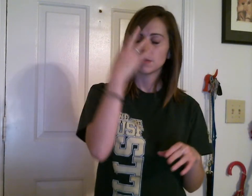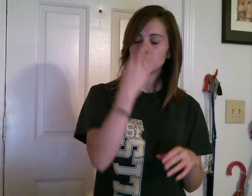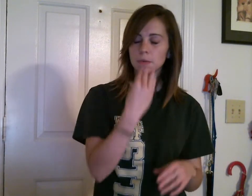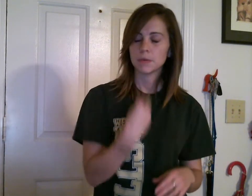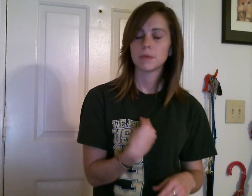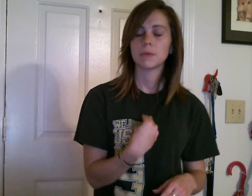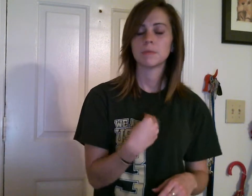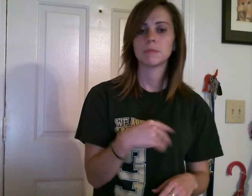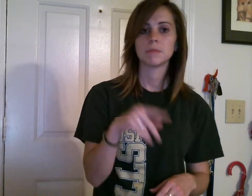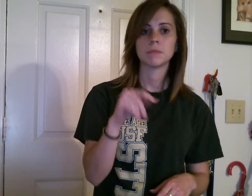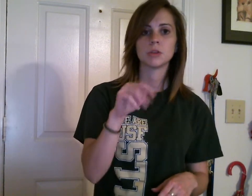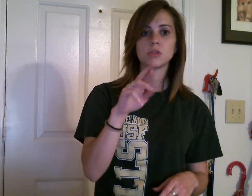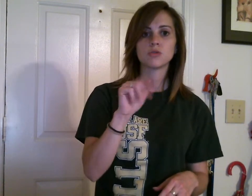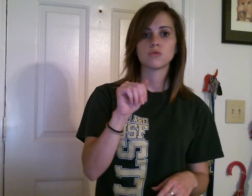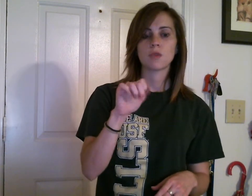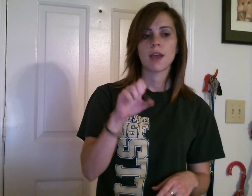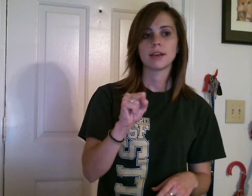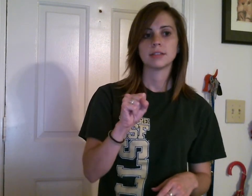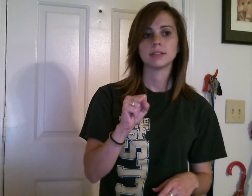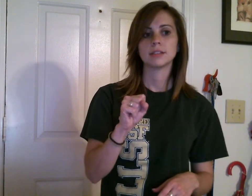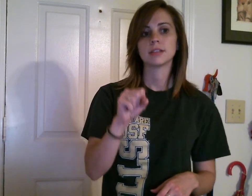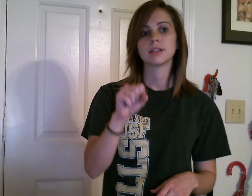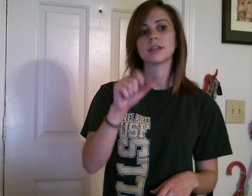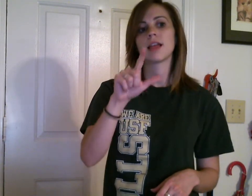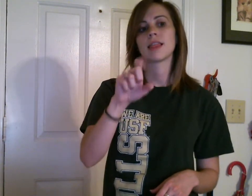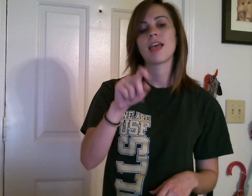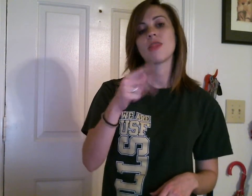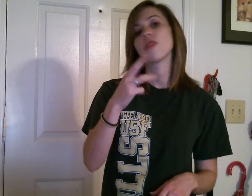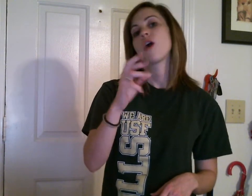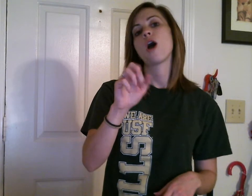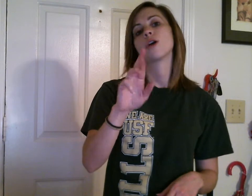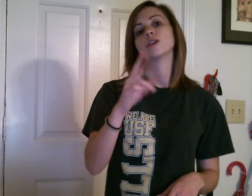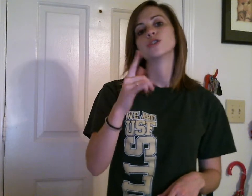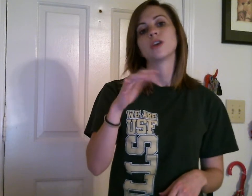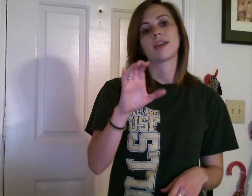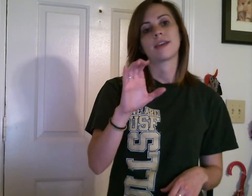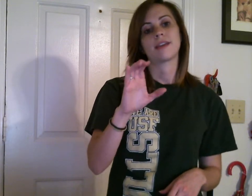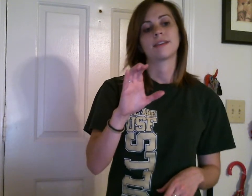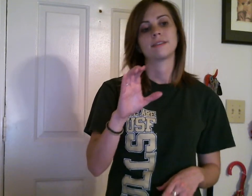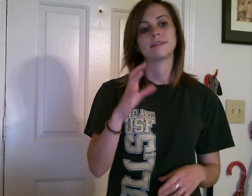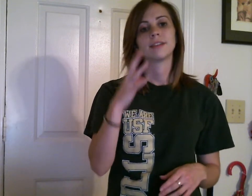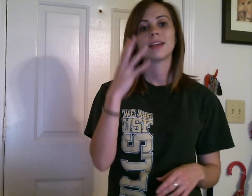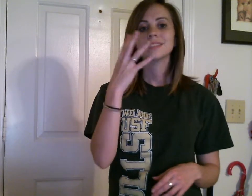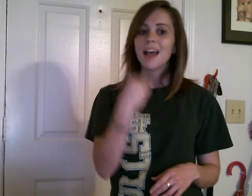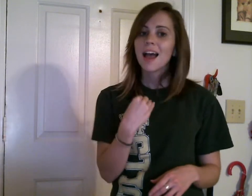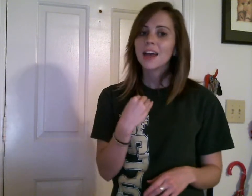from Lethe we get the term lethargic, which like somnolent means very difficult to arouse.